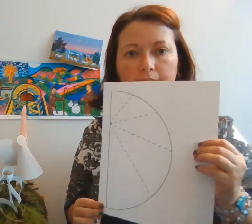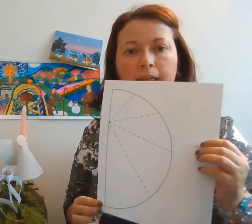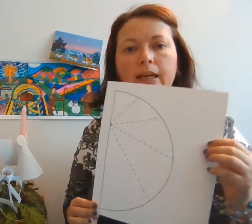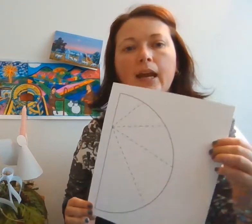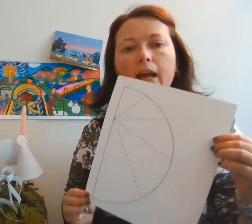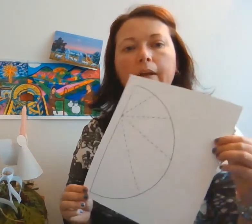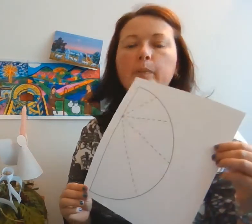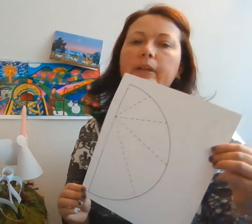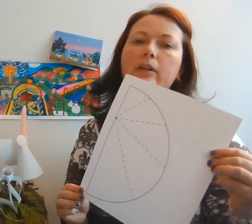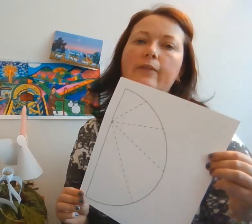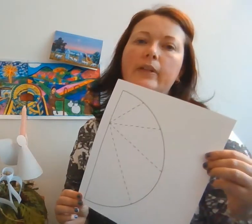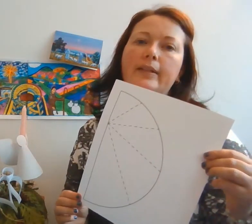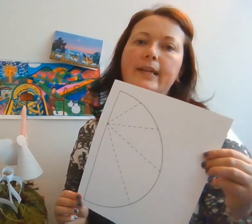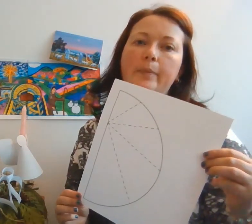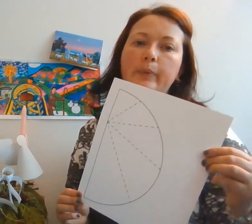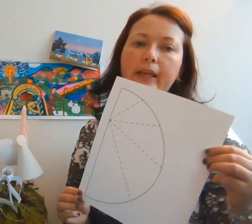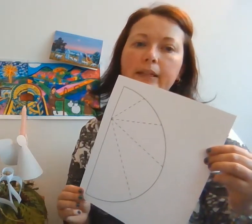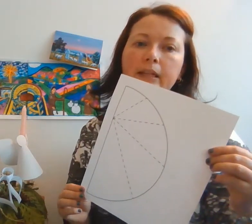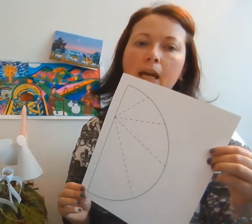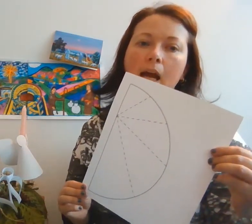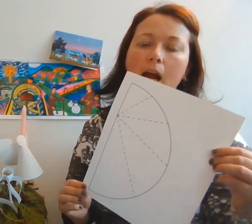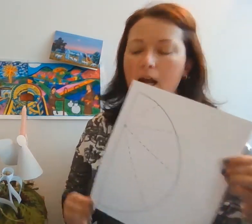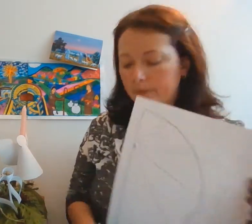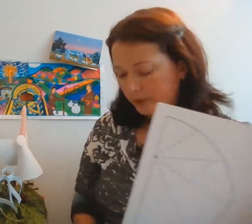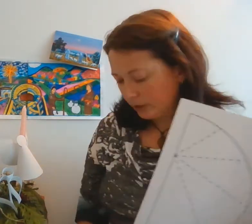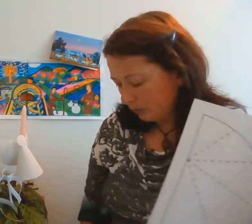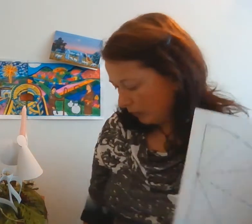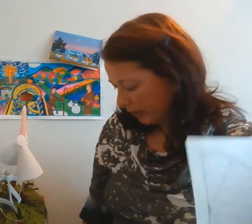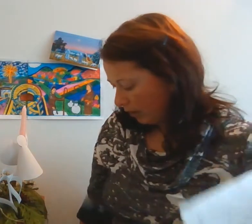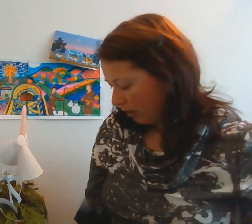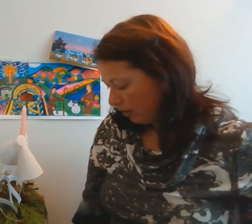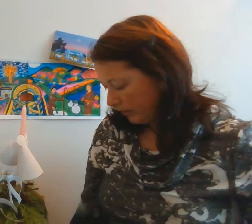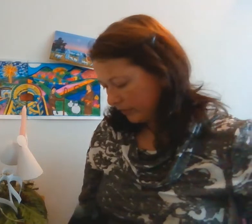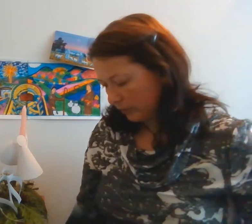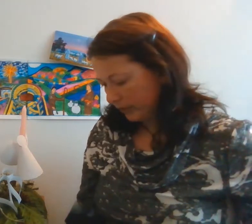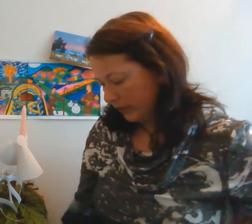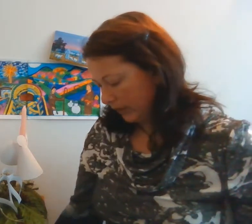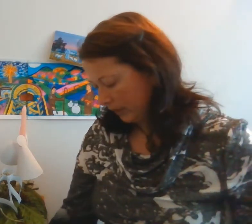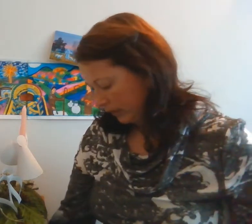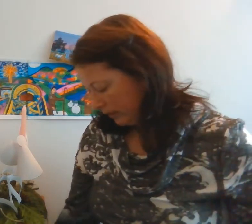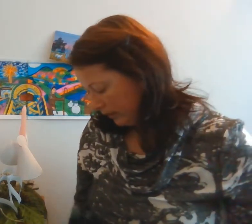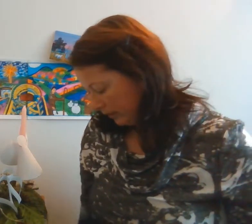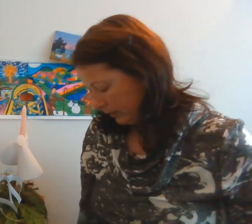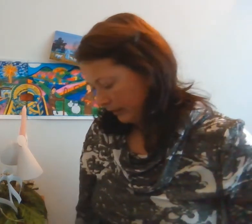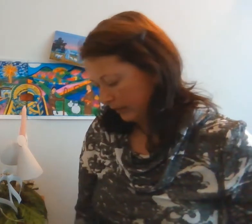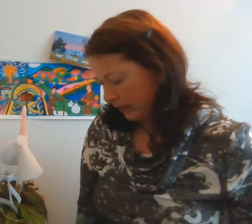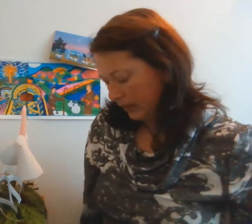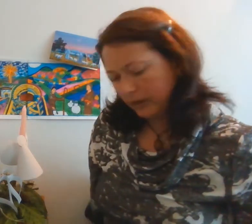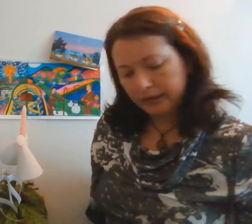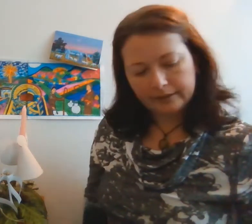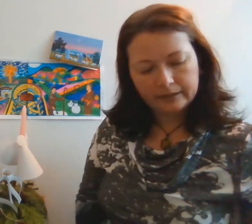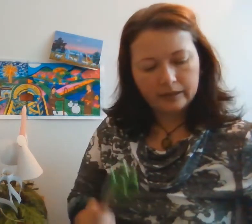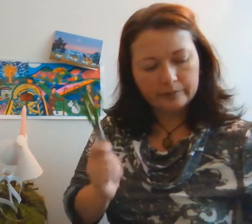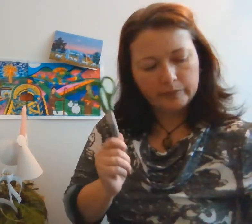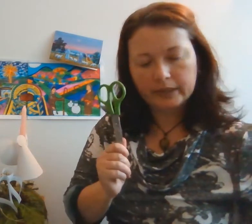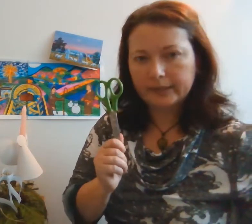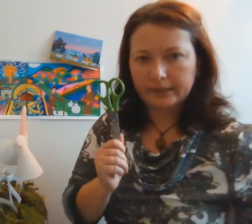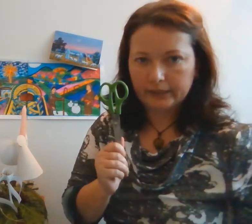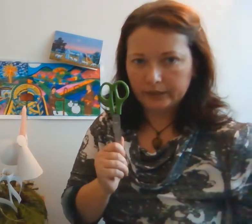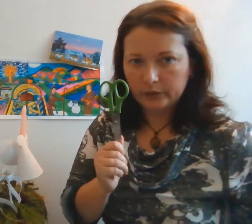link and print off this template. You will also need some